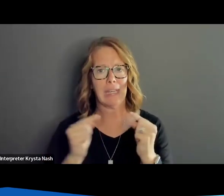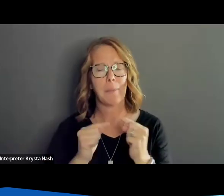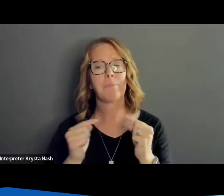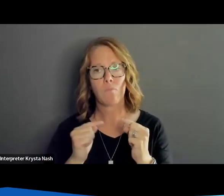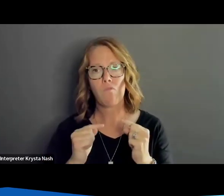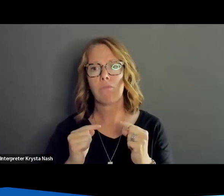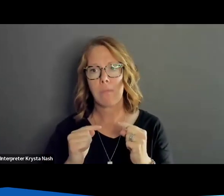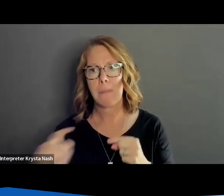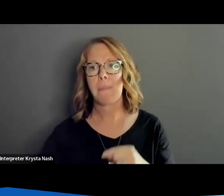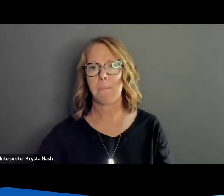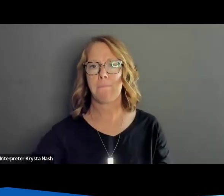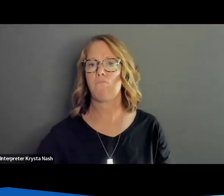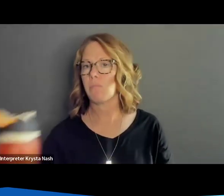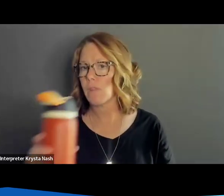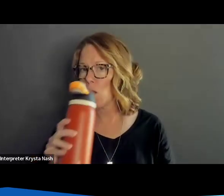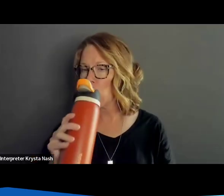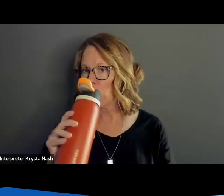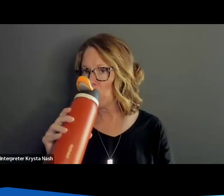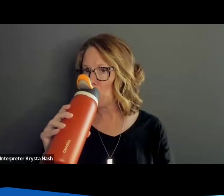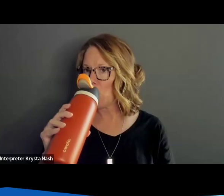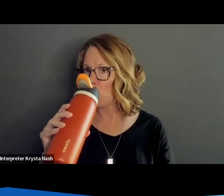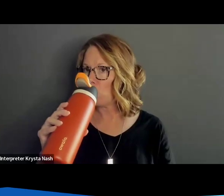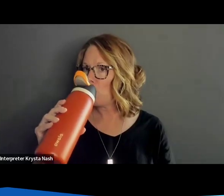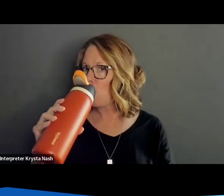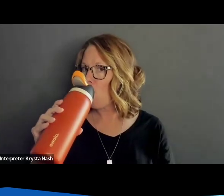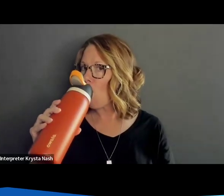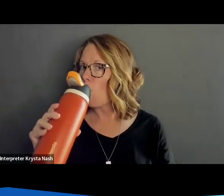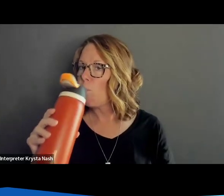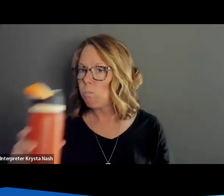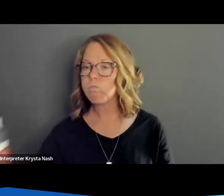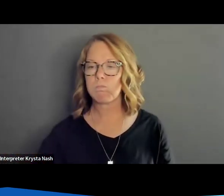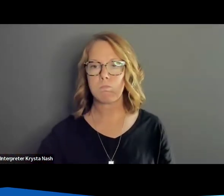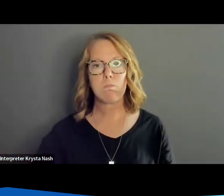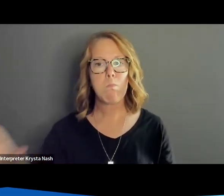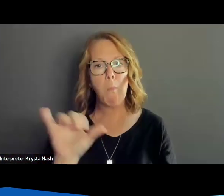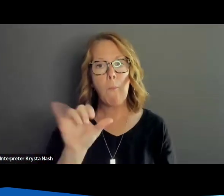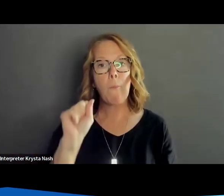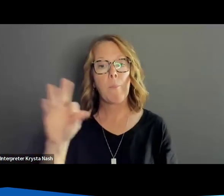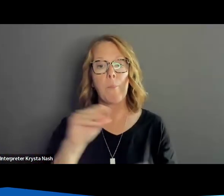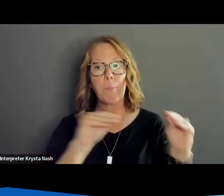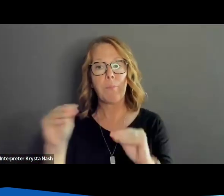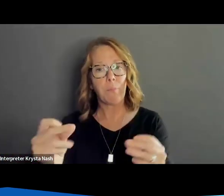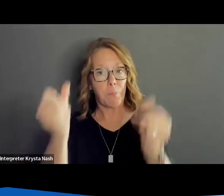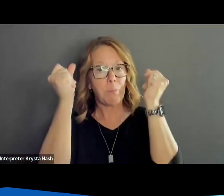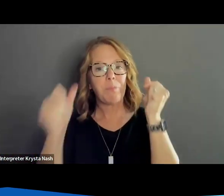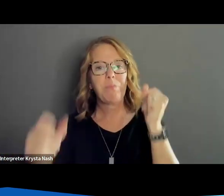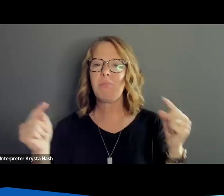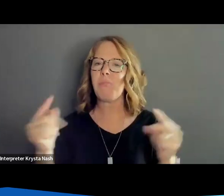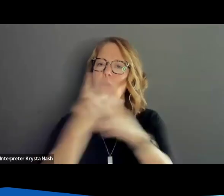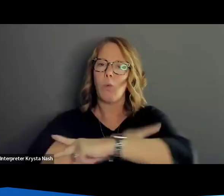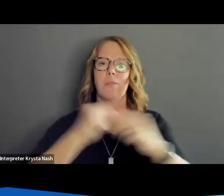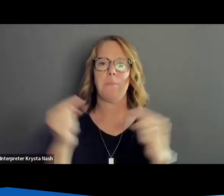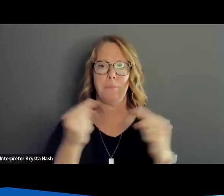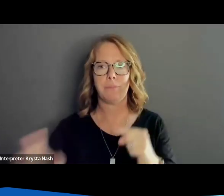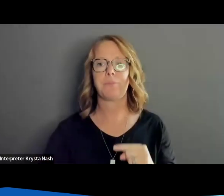get from neurological disease. It's the same kind of thing. If you move too quickly, that's going to make the pain worse.